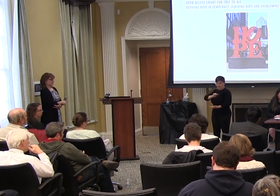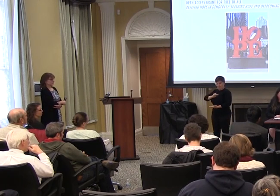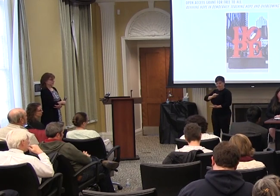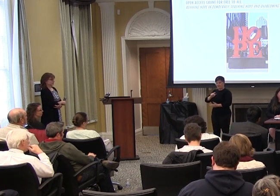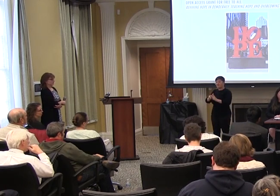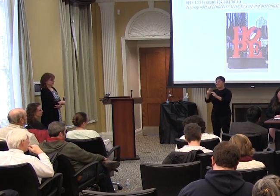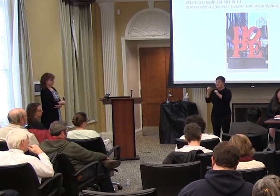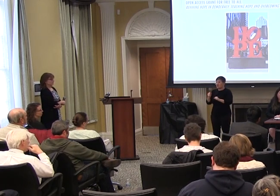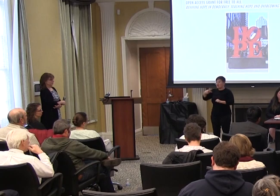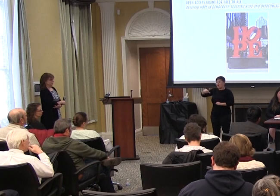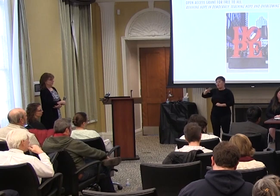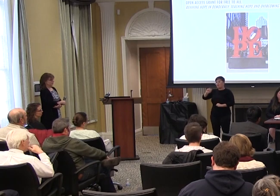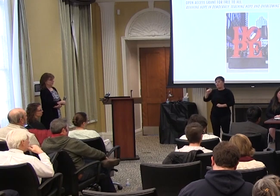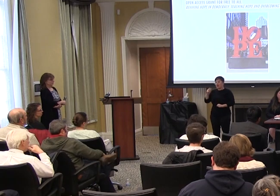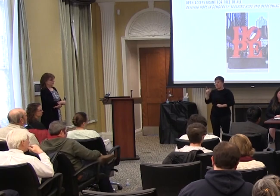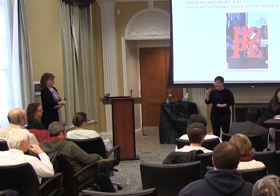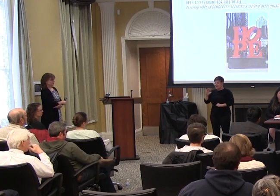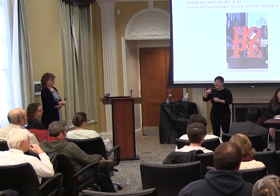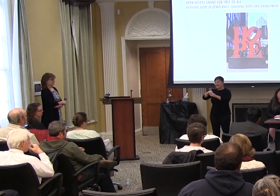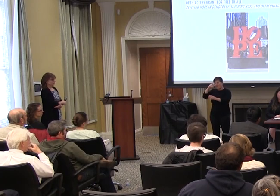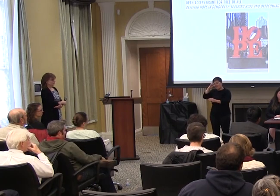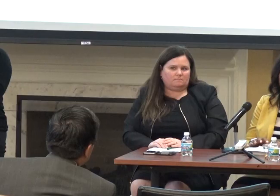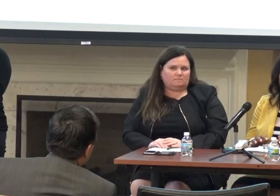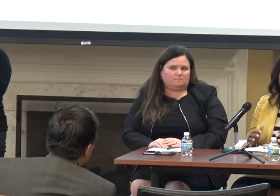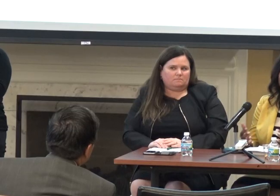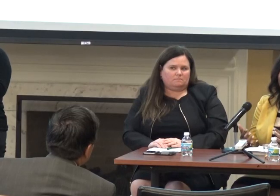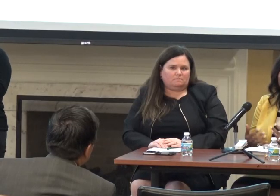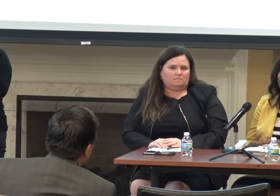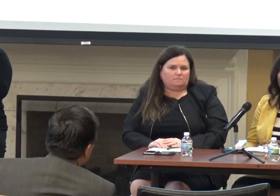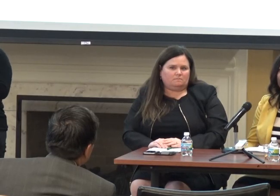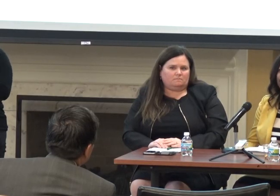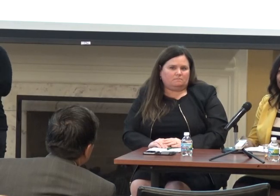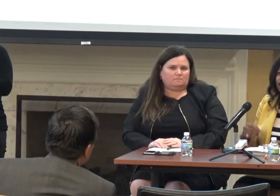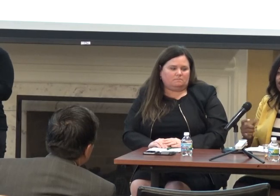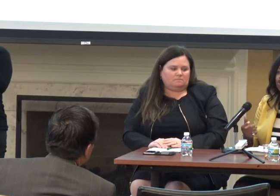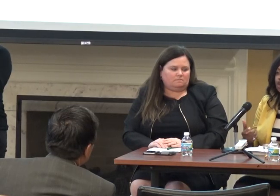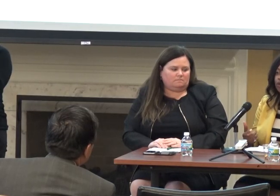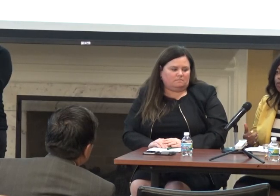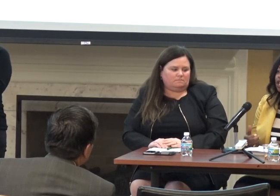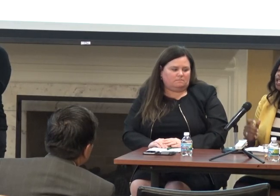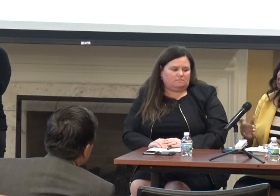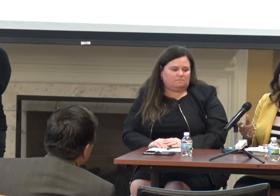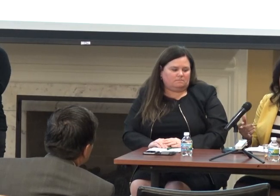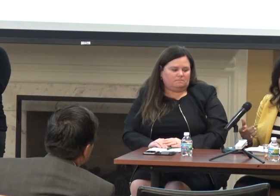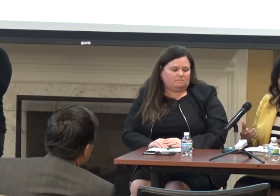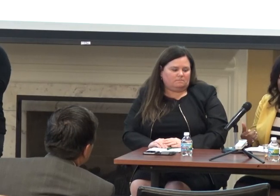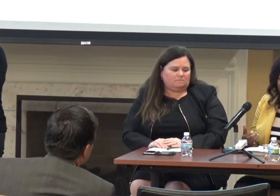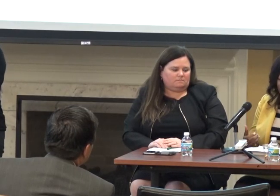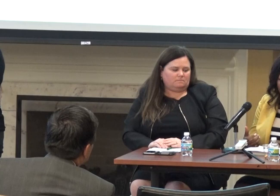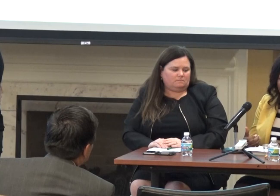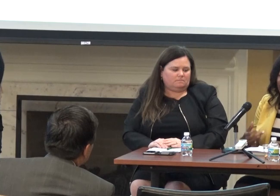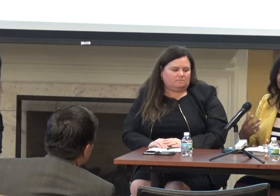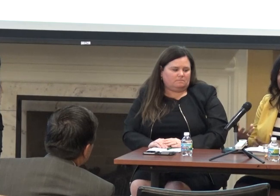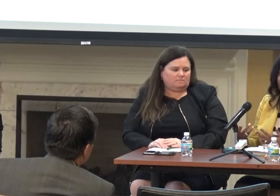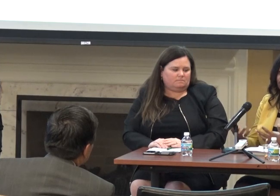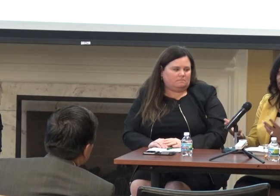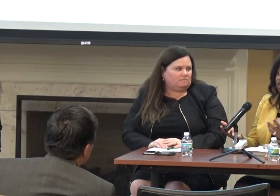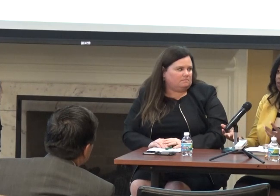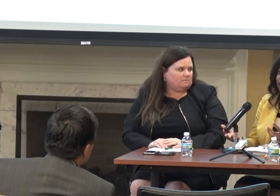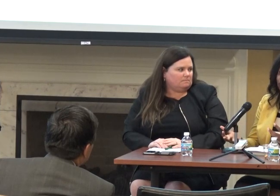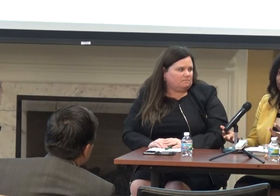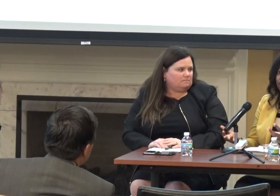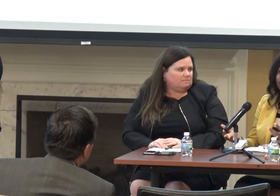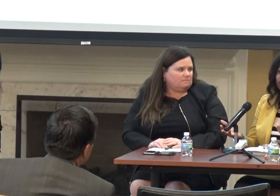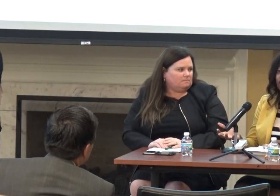in the faith, which is something that's not heavily discussed. One, it might be the hidden gem, not so hidden anymore. hashtag